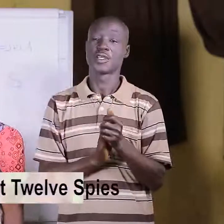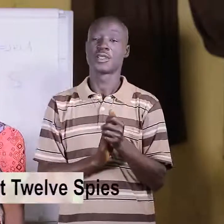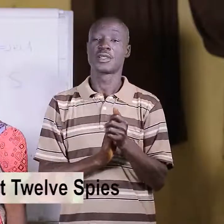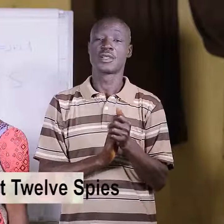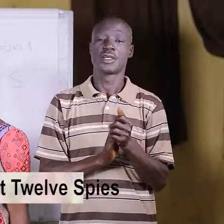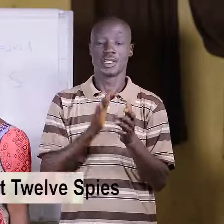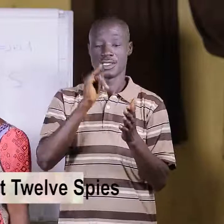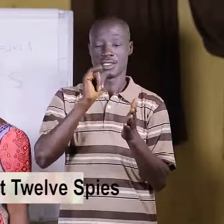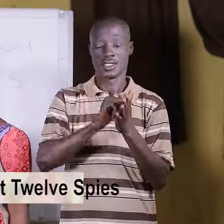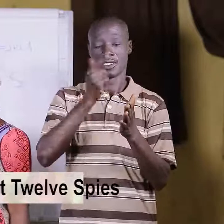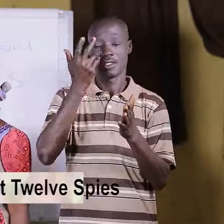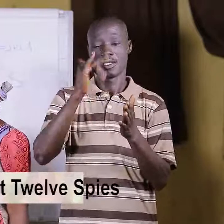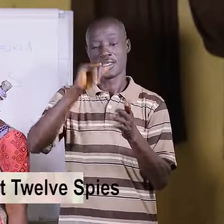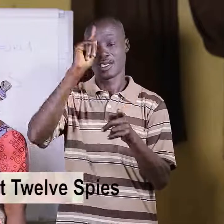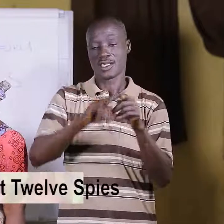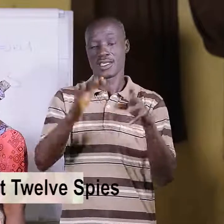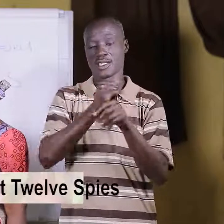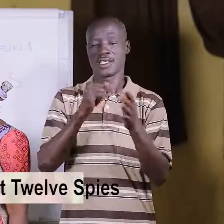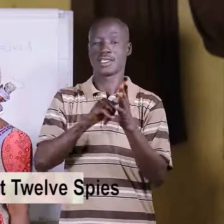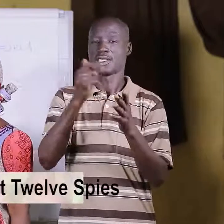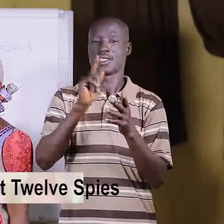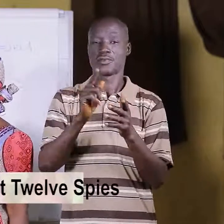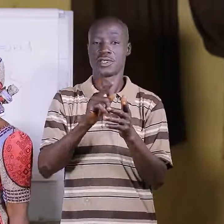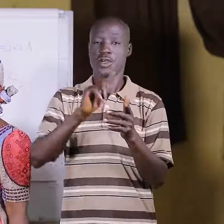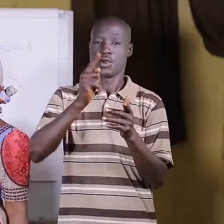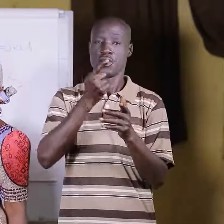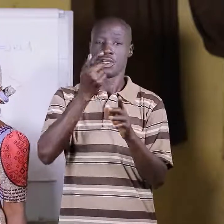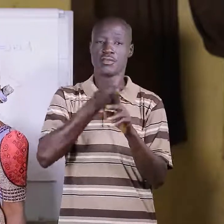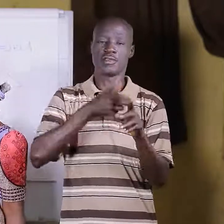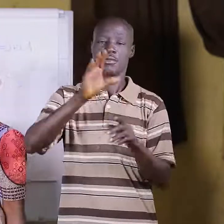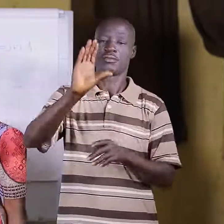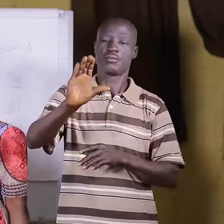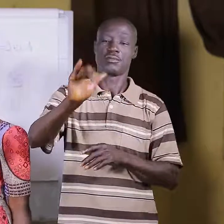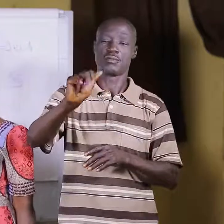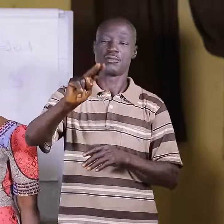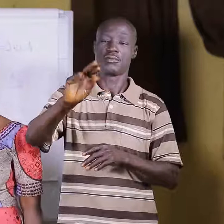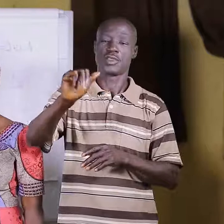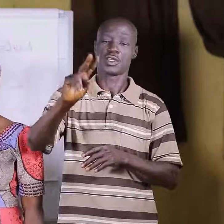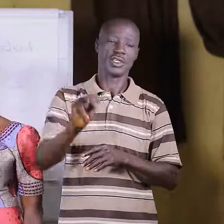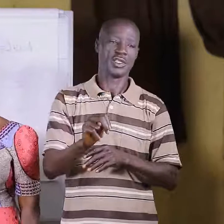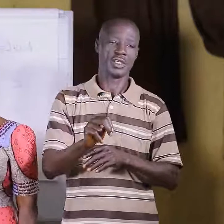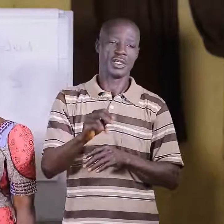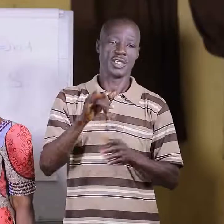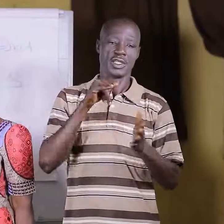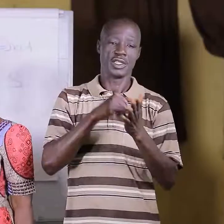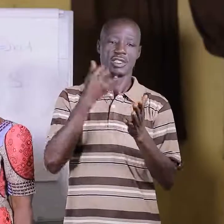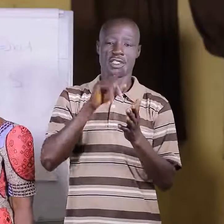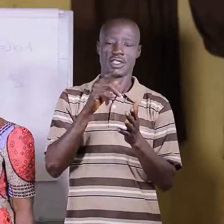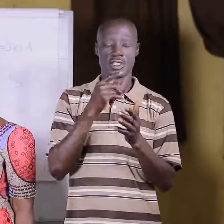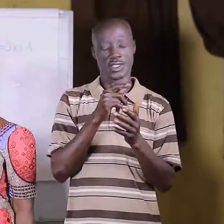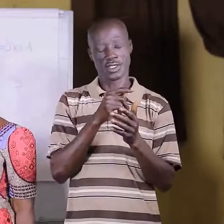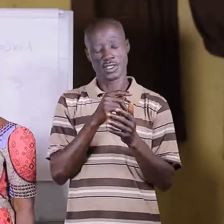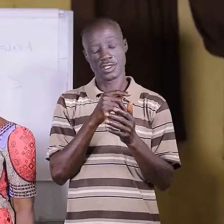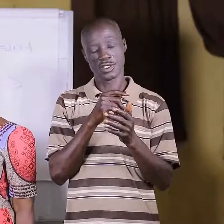things anywhere except in the land of Canaan. So bringing back these fruits was a proof